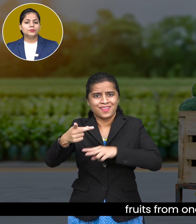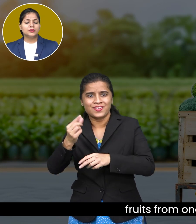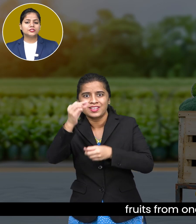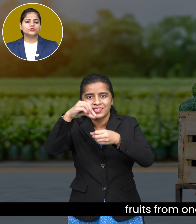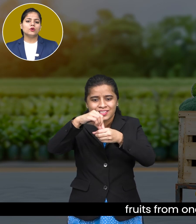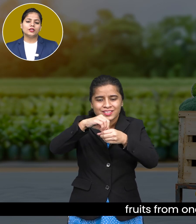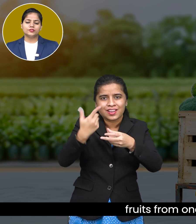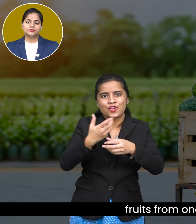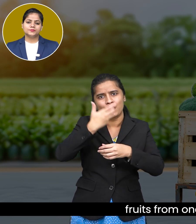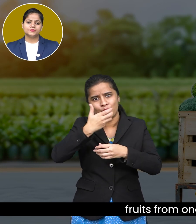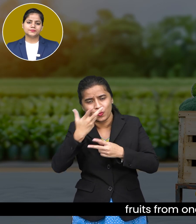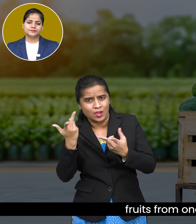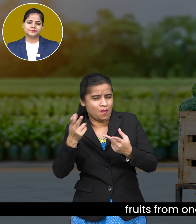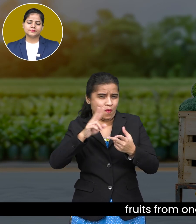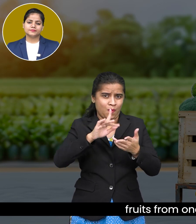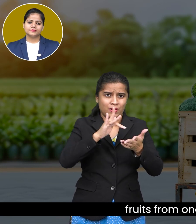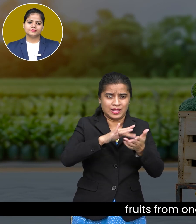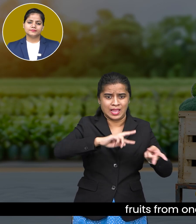from one place to another.